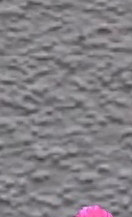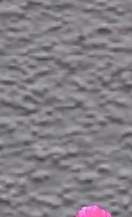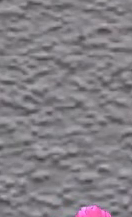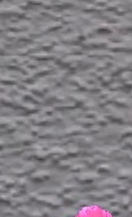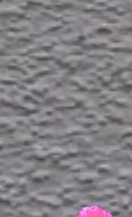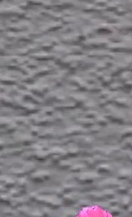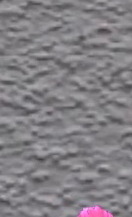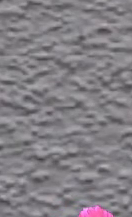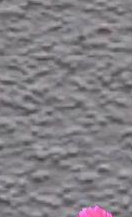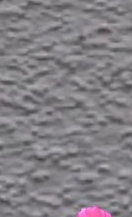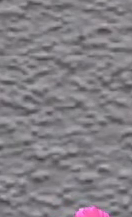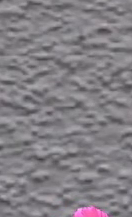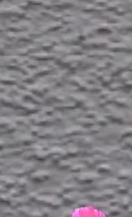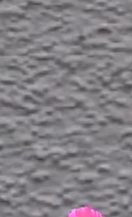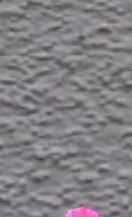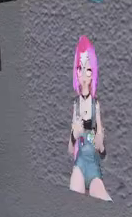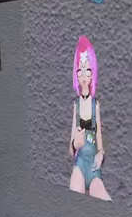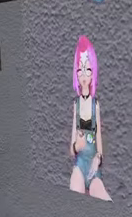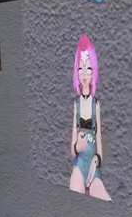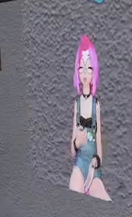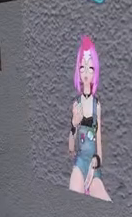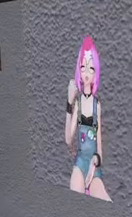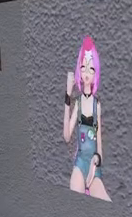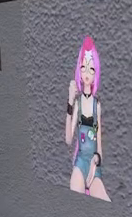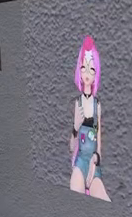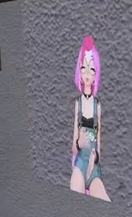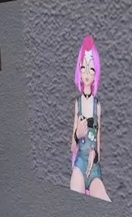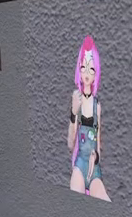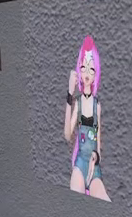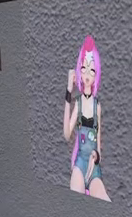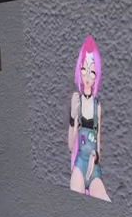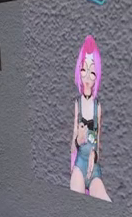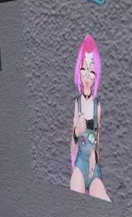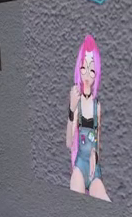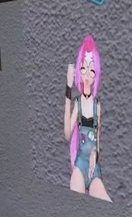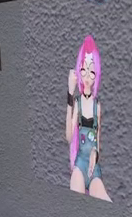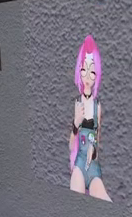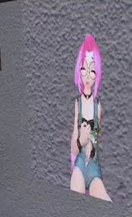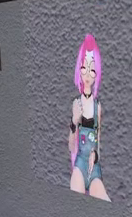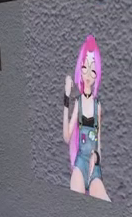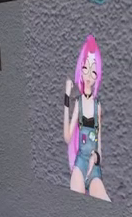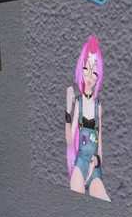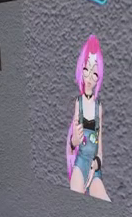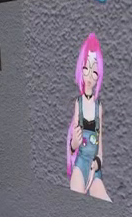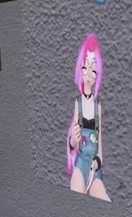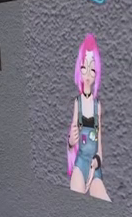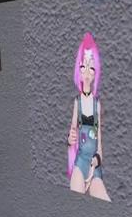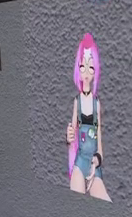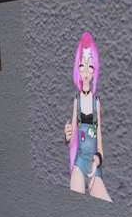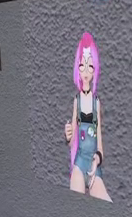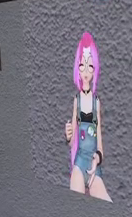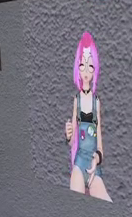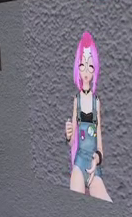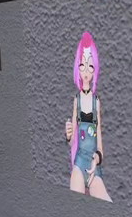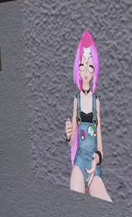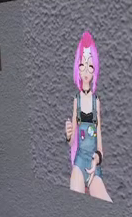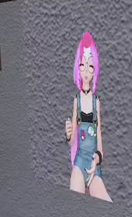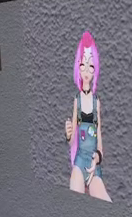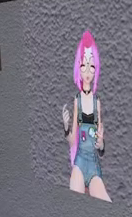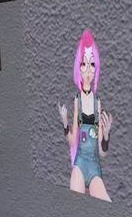say it. So do it with my voice. The latency. Okay. Ready? Rock, paper, scissors, shoot.